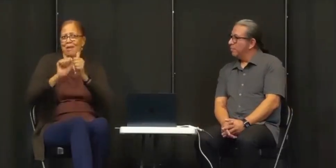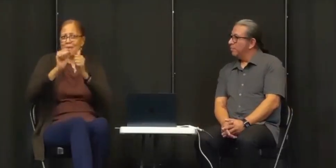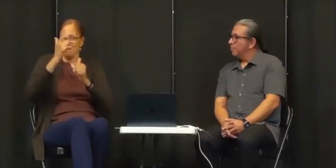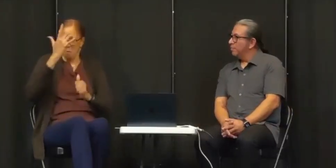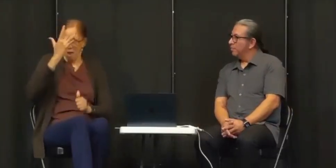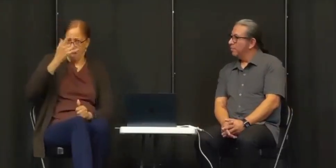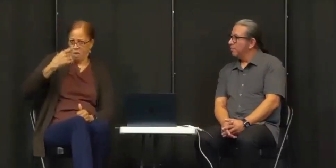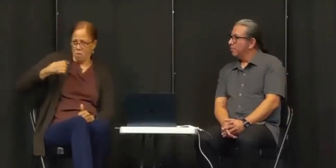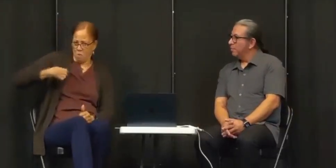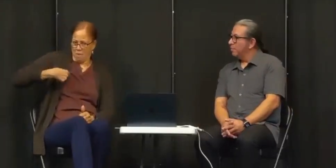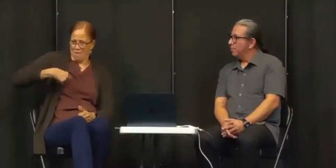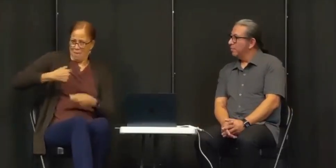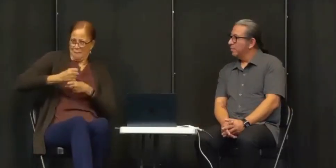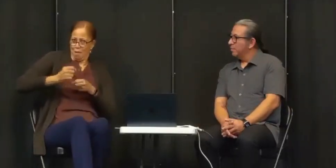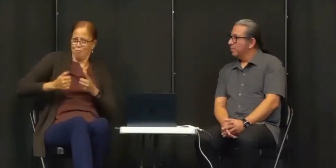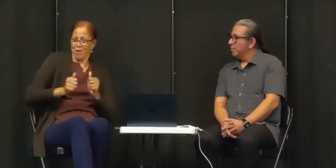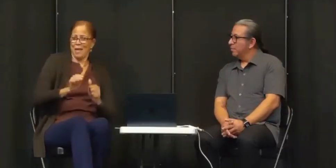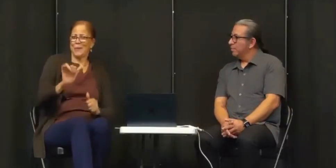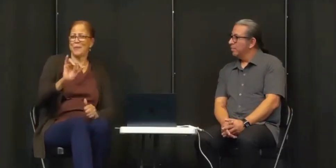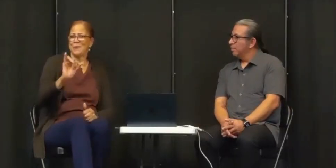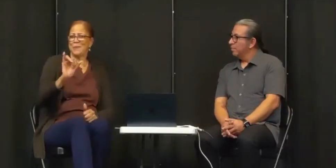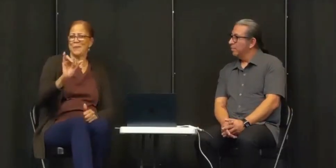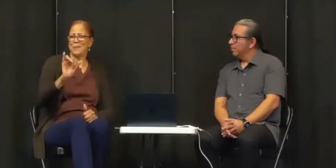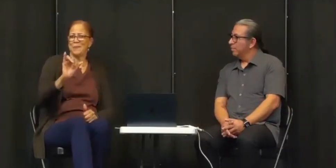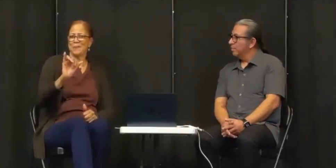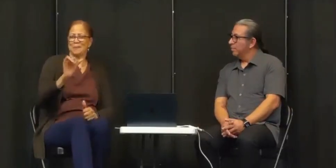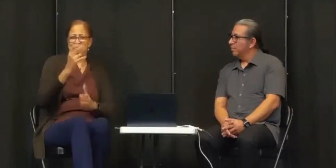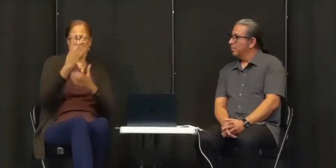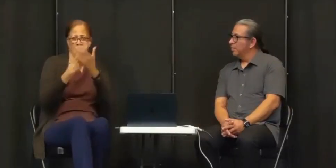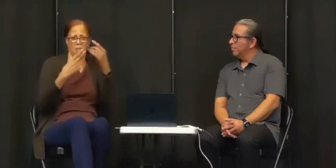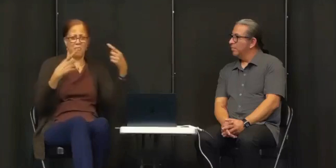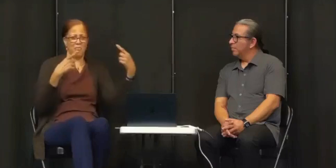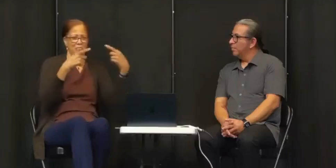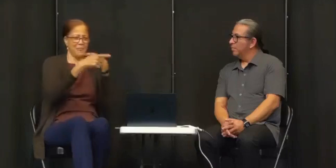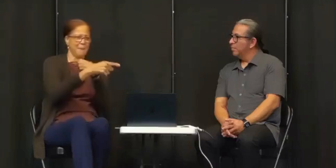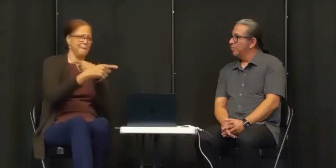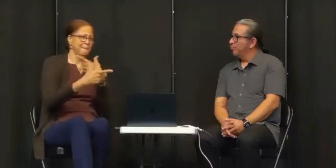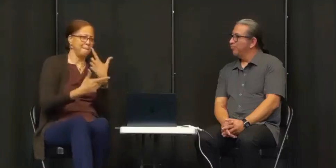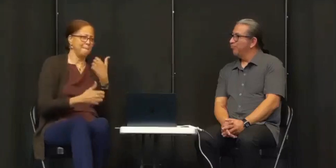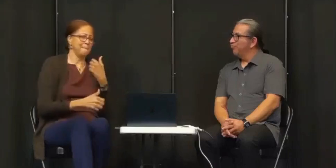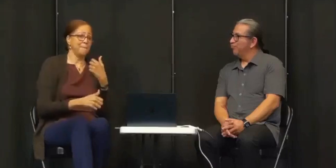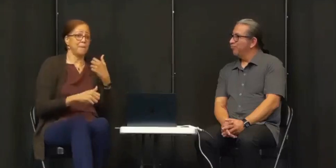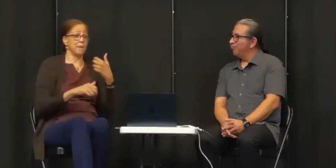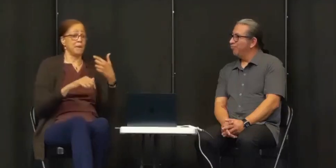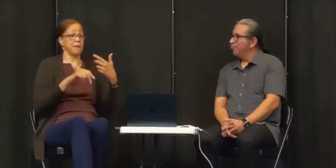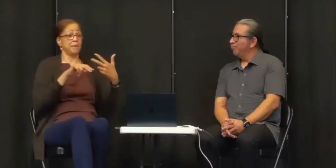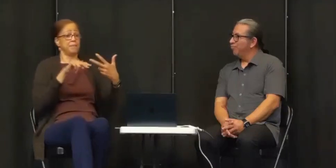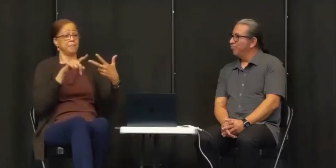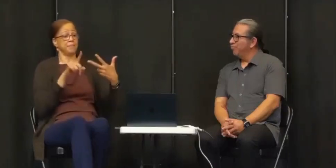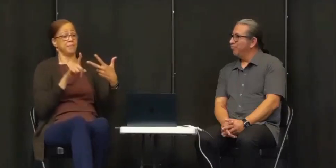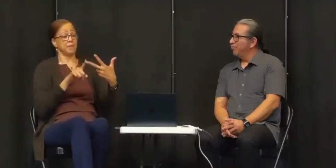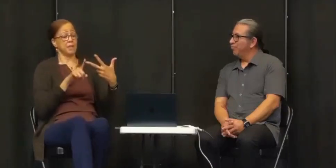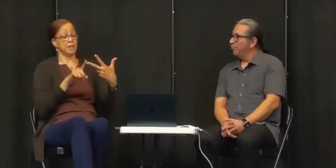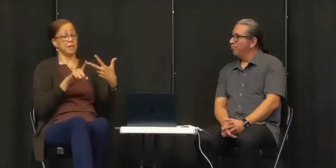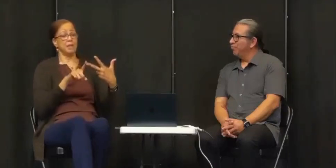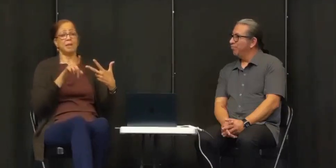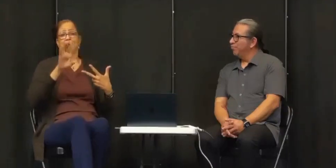them to meet you halfway to try. Because we gotta make the effort too. It's a two-way street.